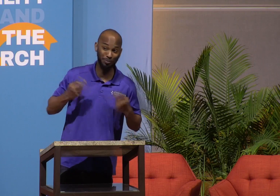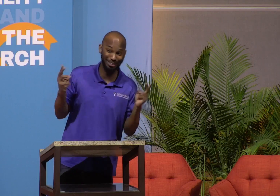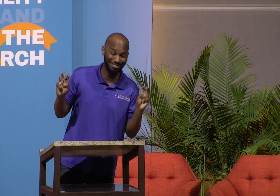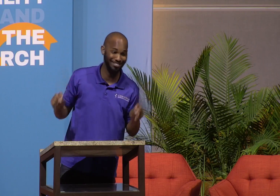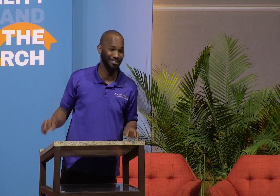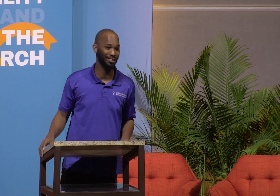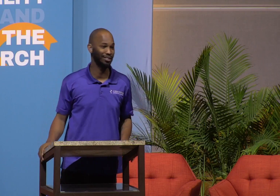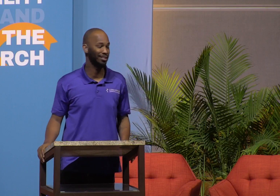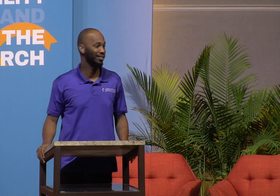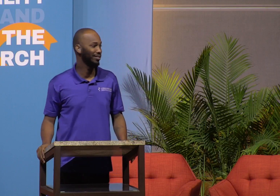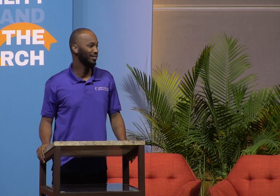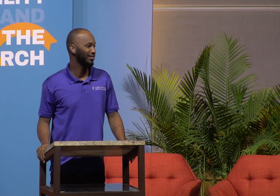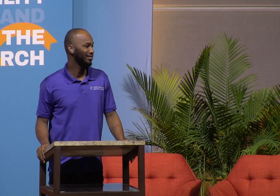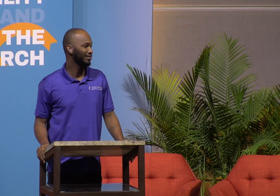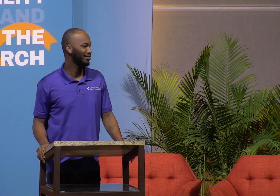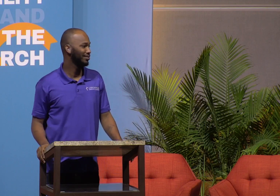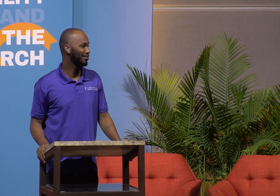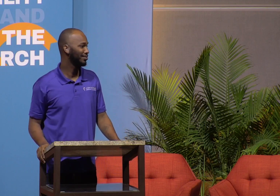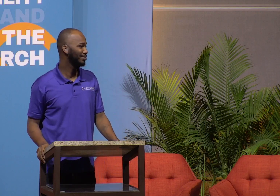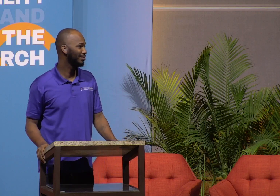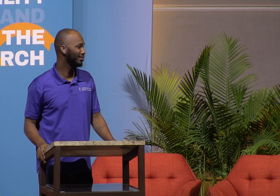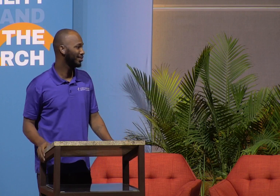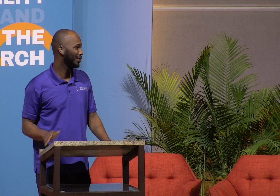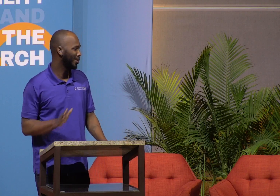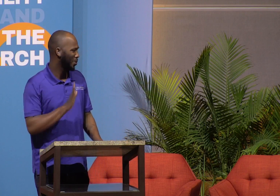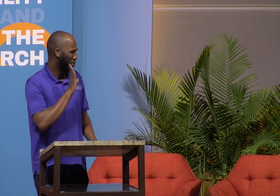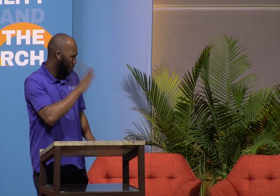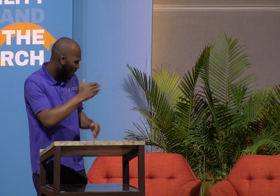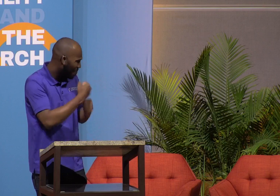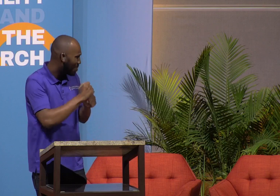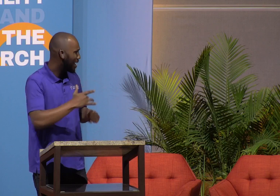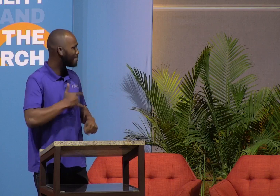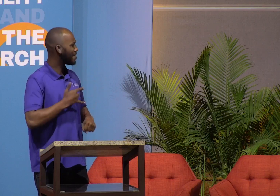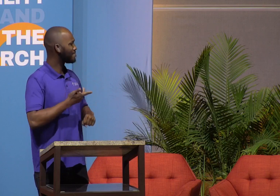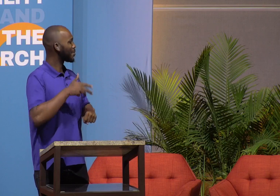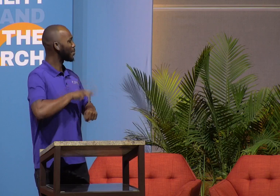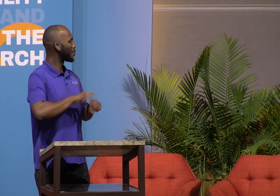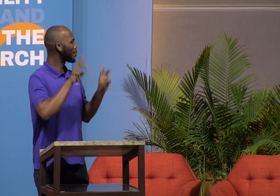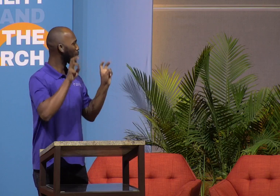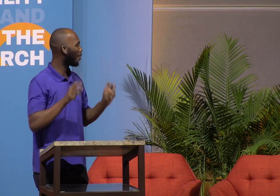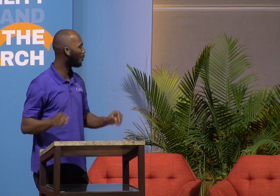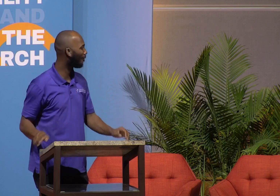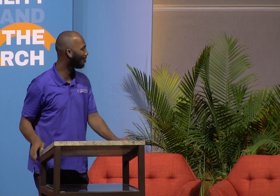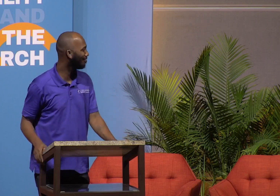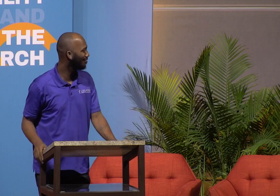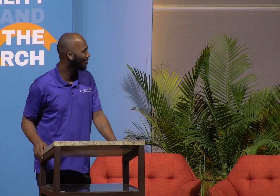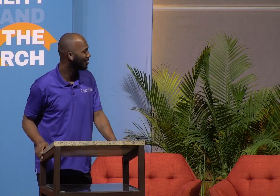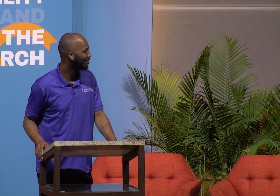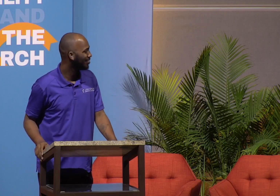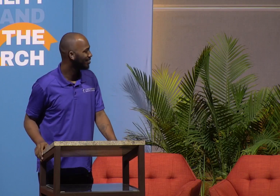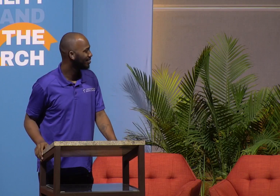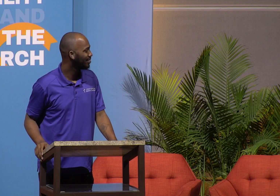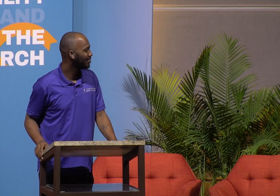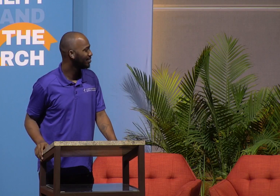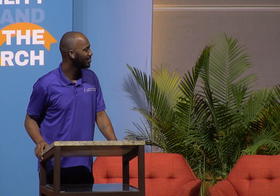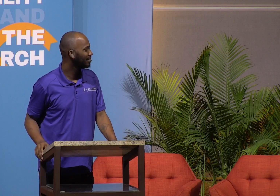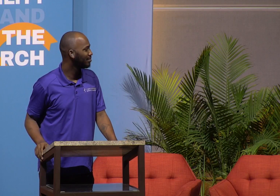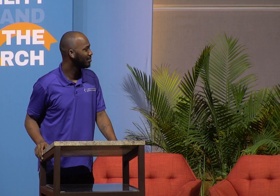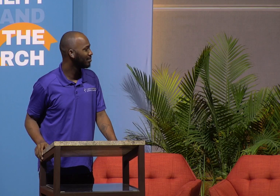try and talk to me? Is there actually going to be an interpreter? Will I understand what's going to be said? Where